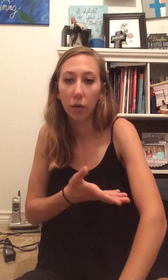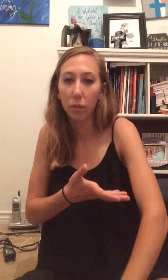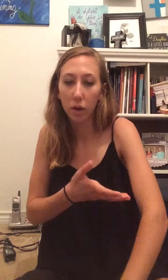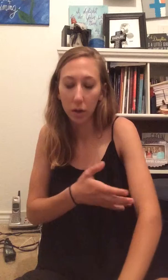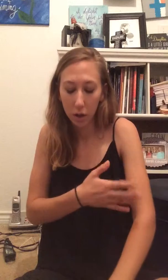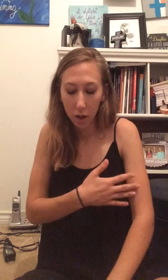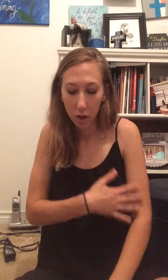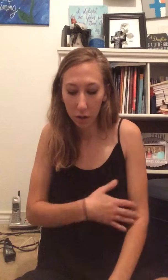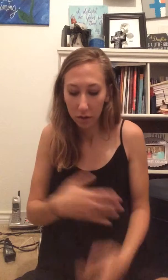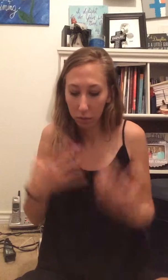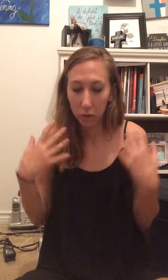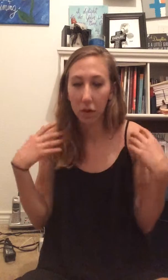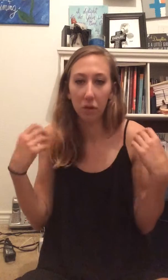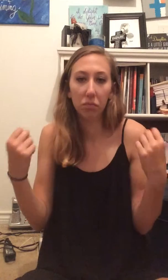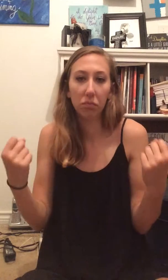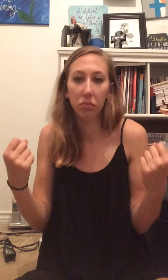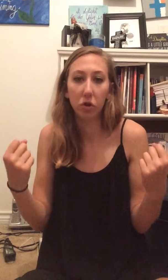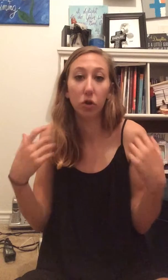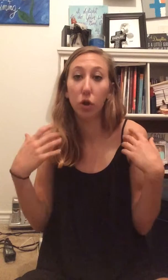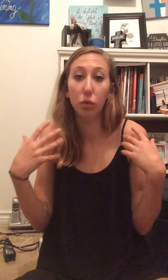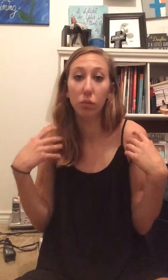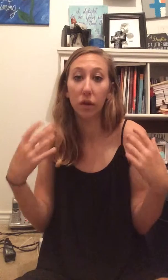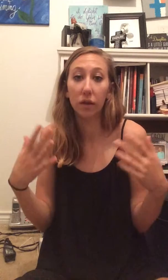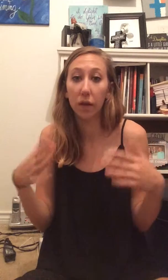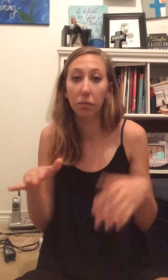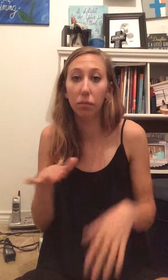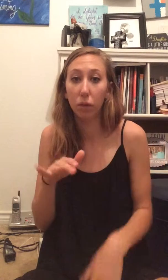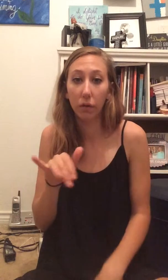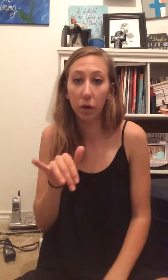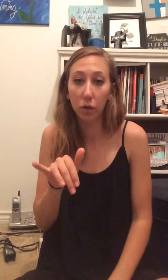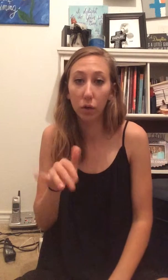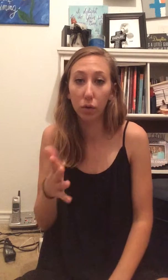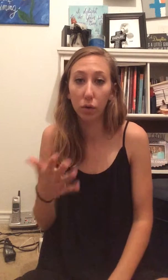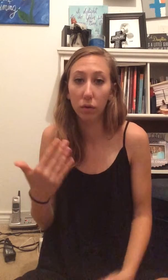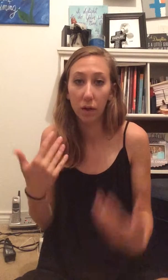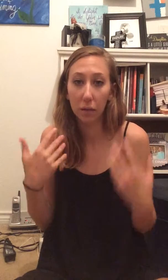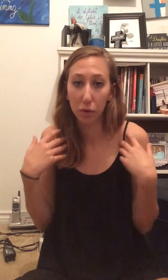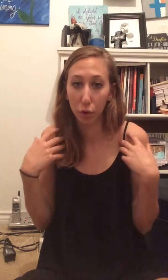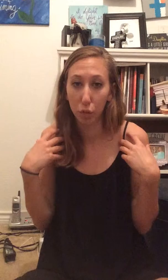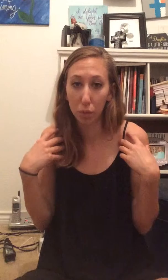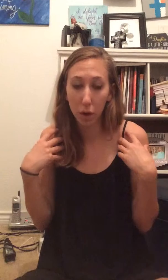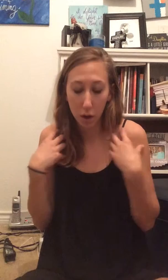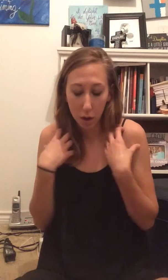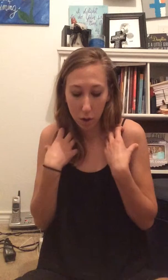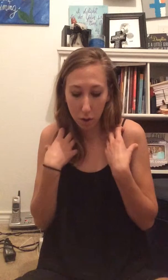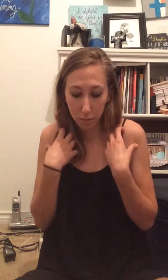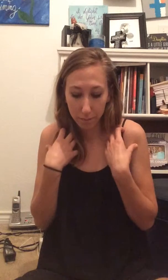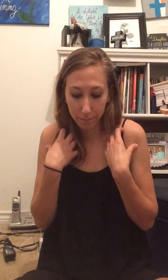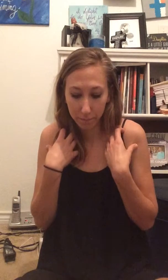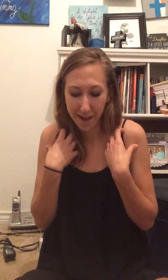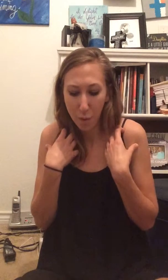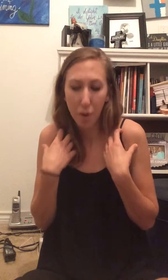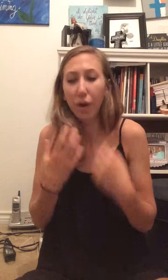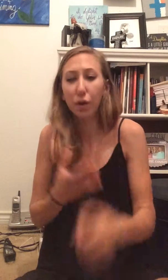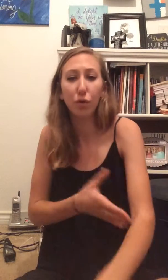either one, it doesn't really just do the same. Whatever you do, do the same as a group. Um, I will probably do